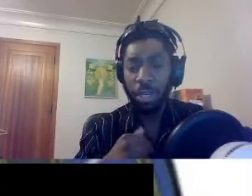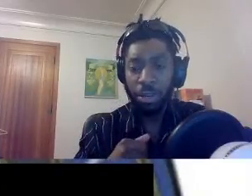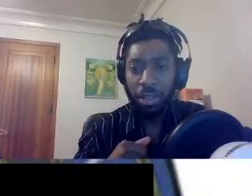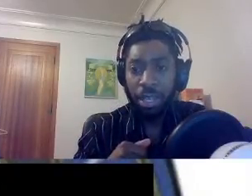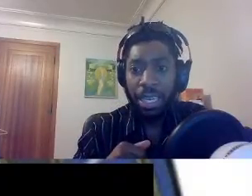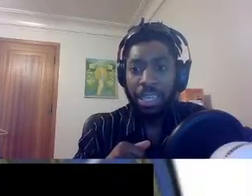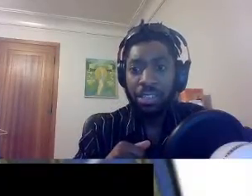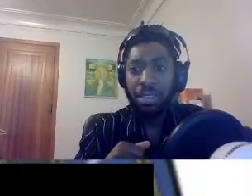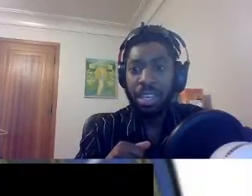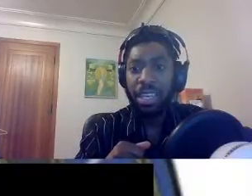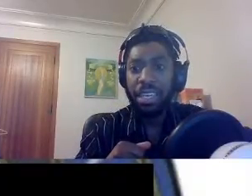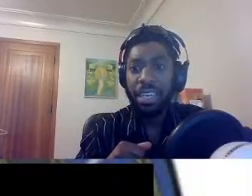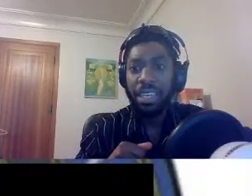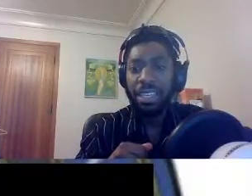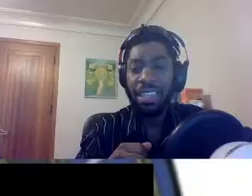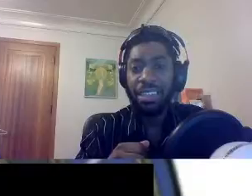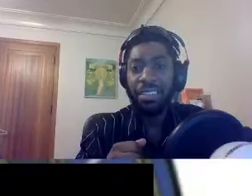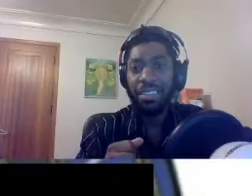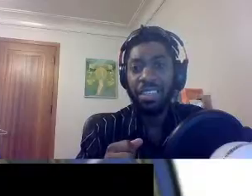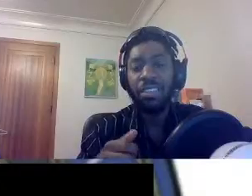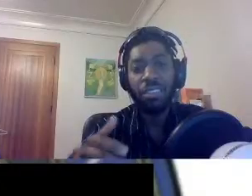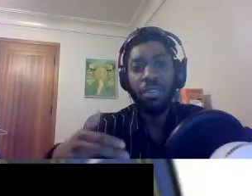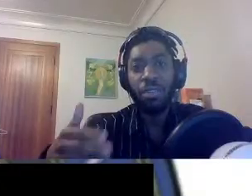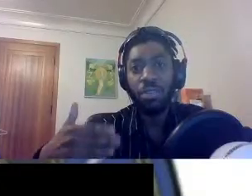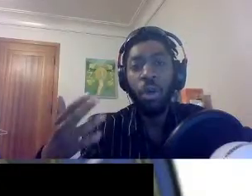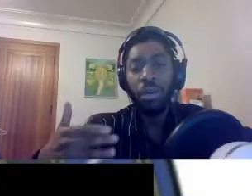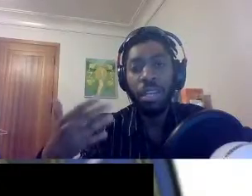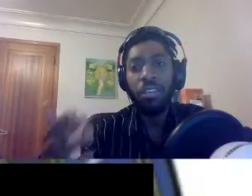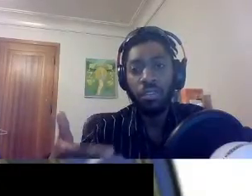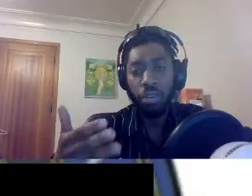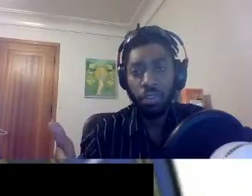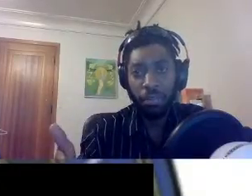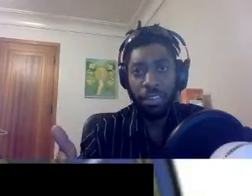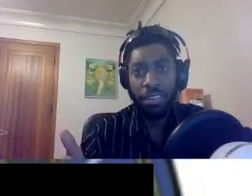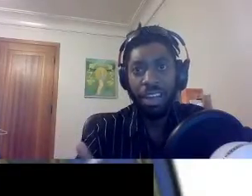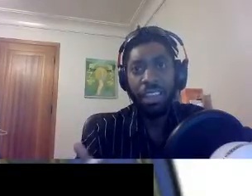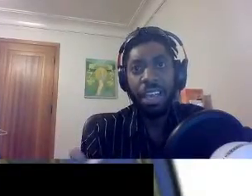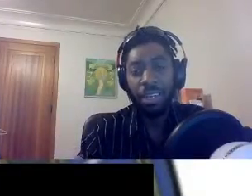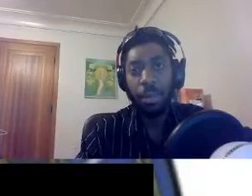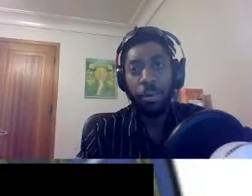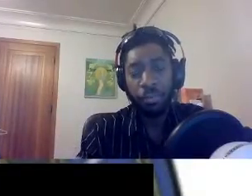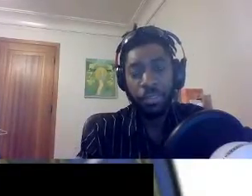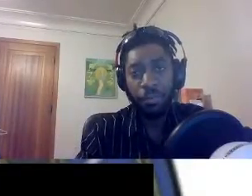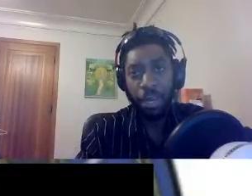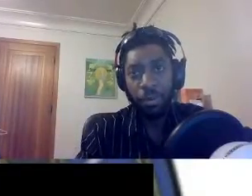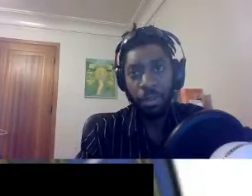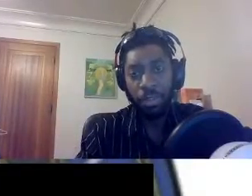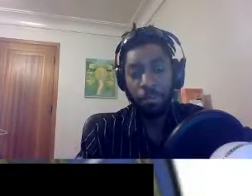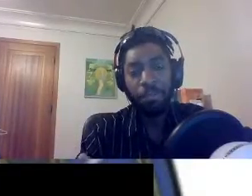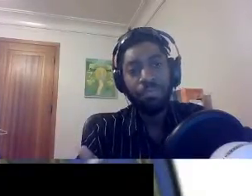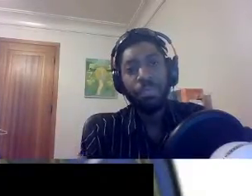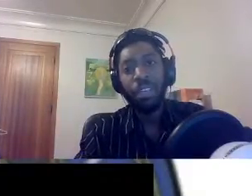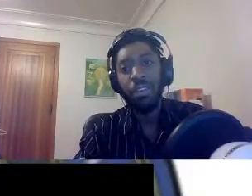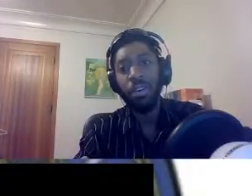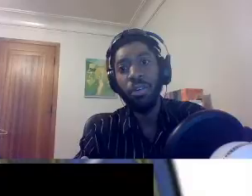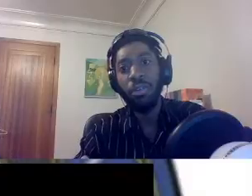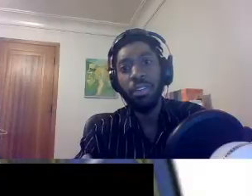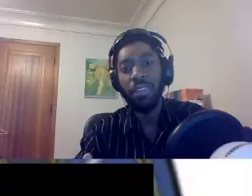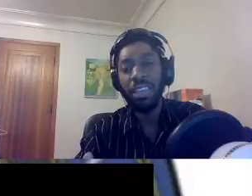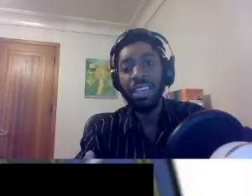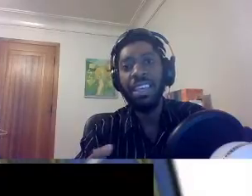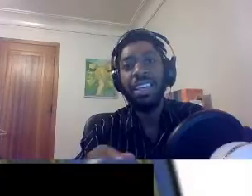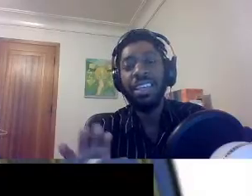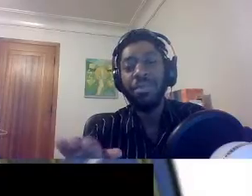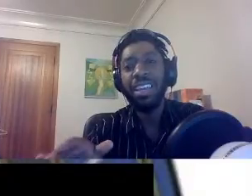It's weird. And yeah, he's still going to his church services online, to be perfectly frank with you. So